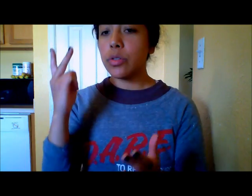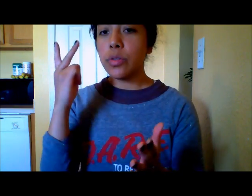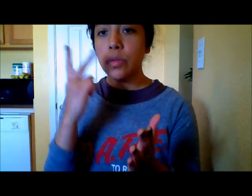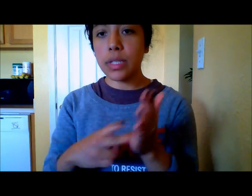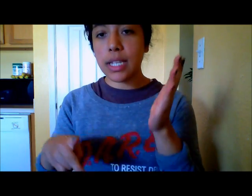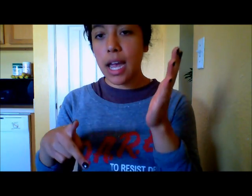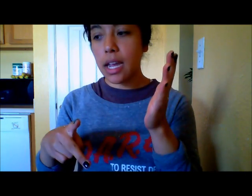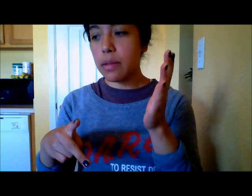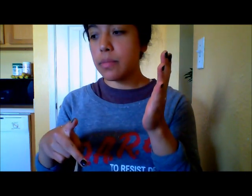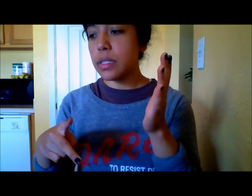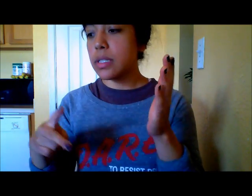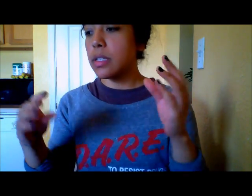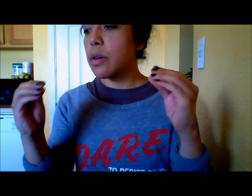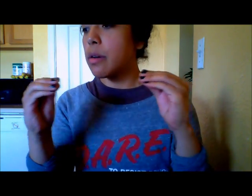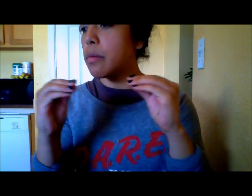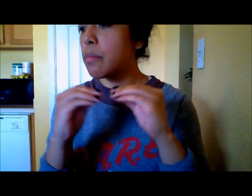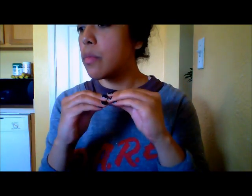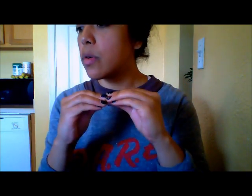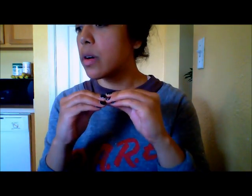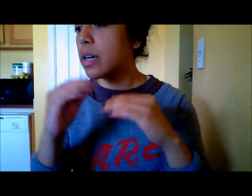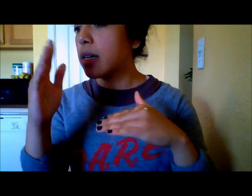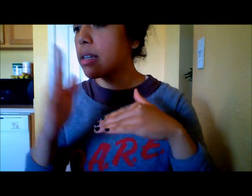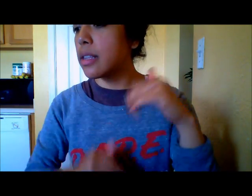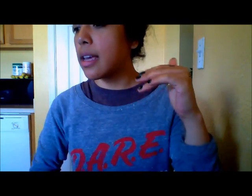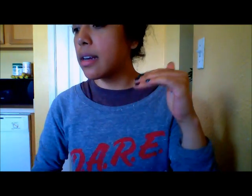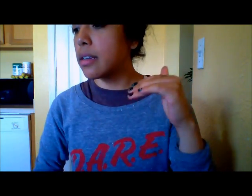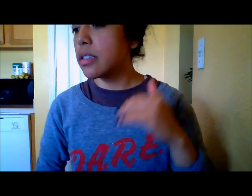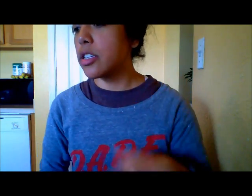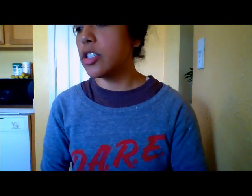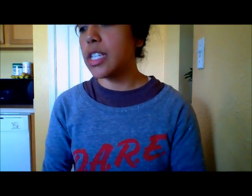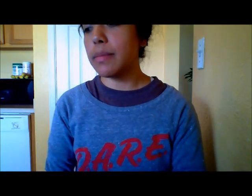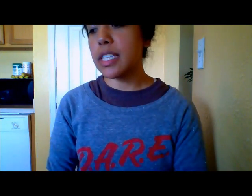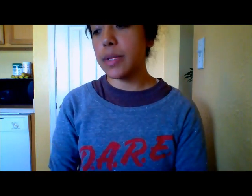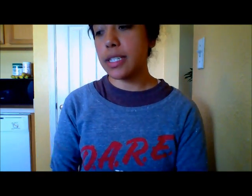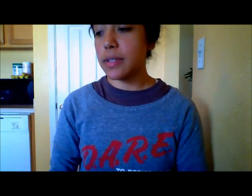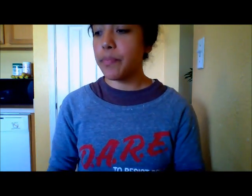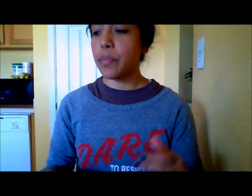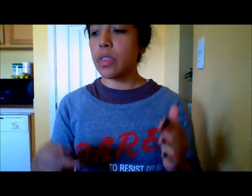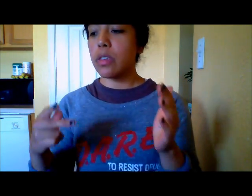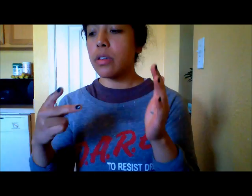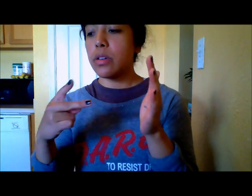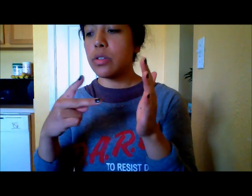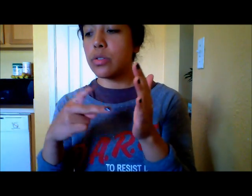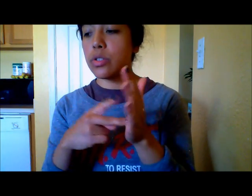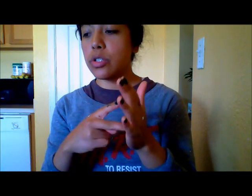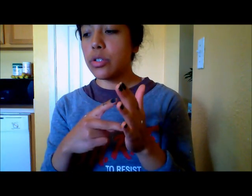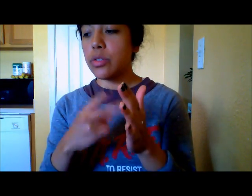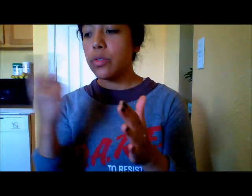2 times more than, so 2 times as much, 2